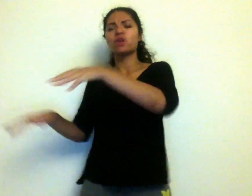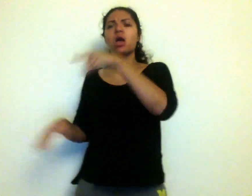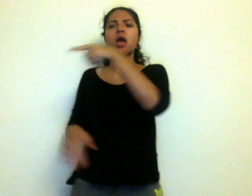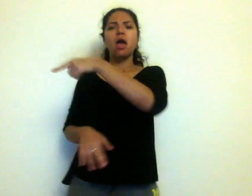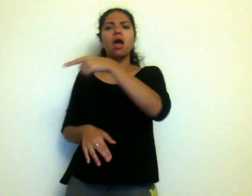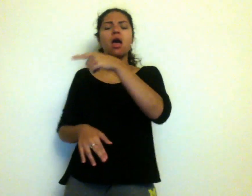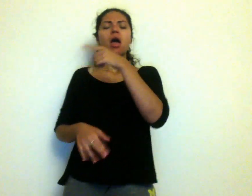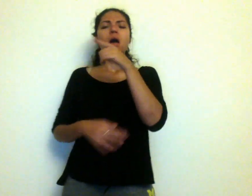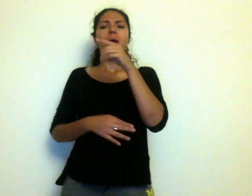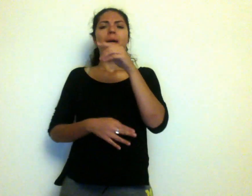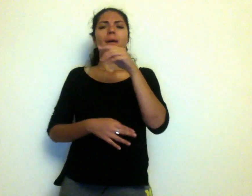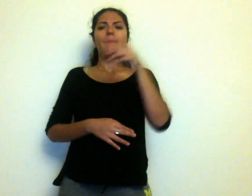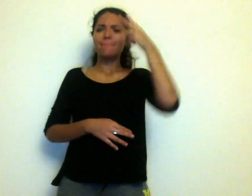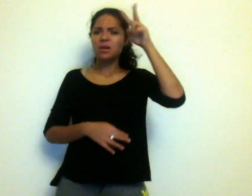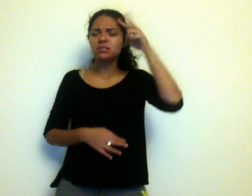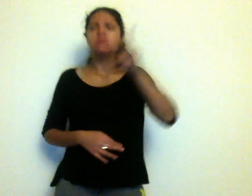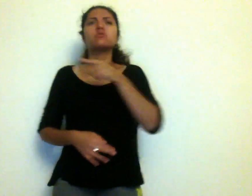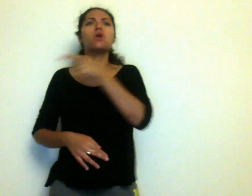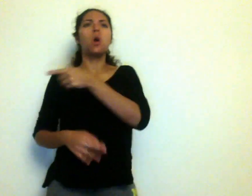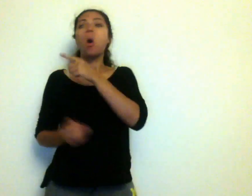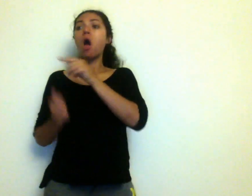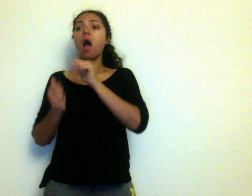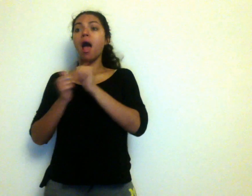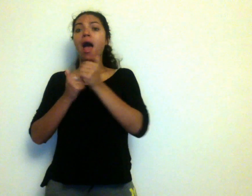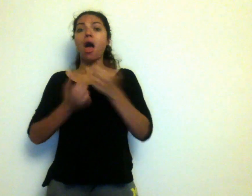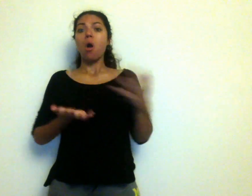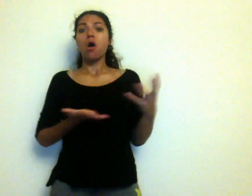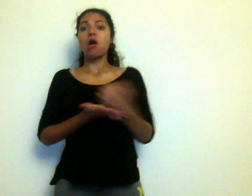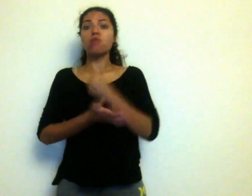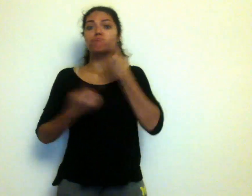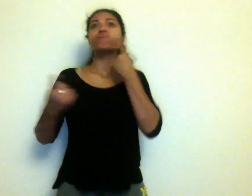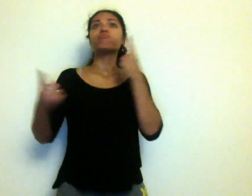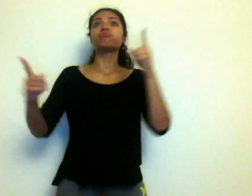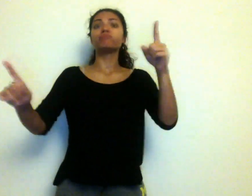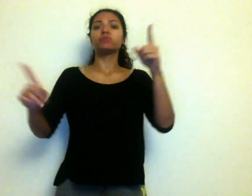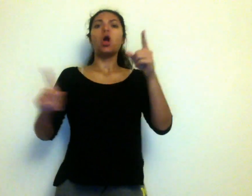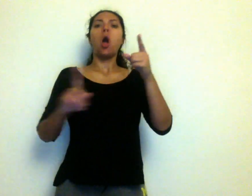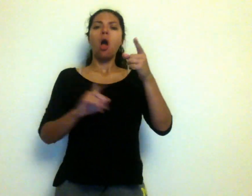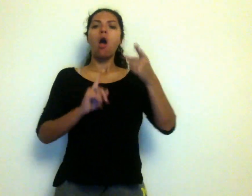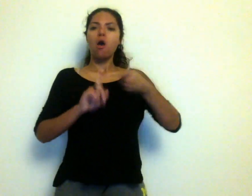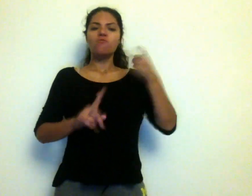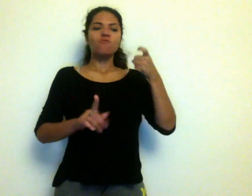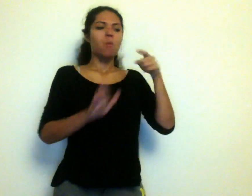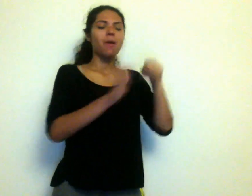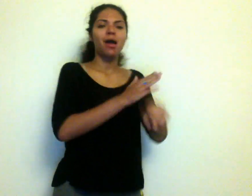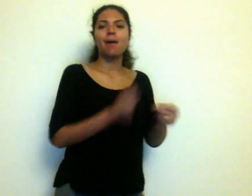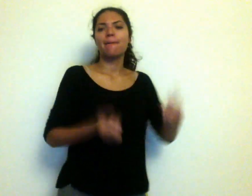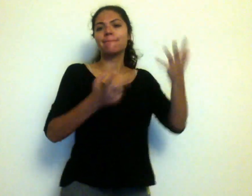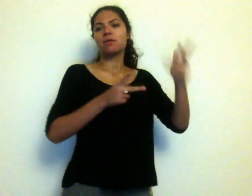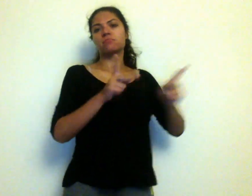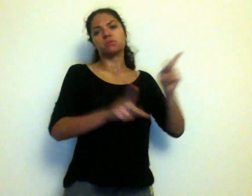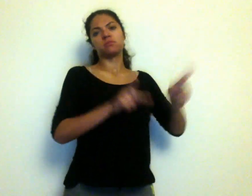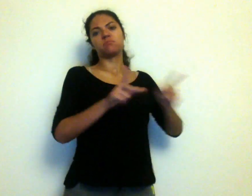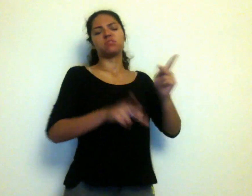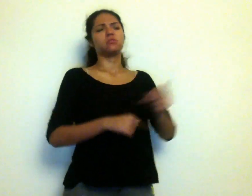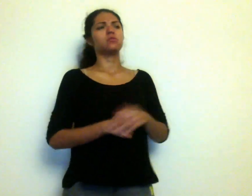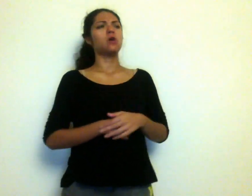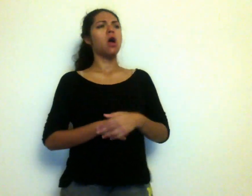cutting the throats of its fellow men. At such a price, the Hindu will not have and does not want prosperity. I have sat